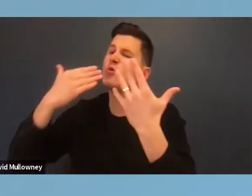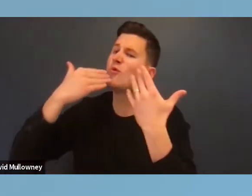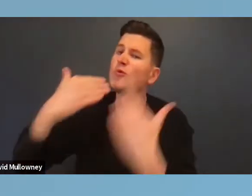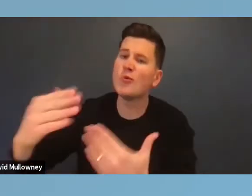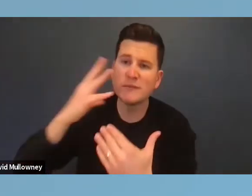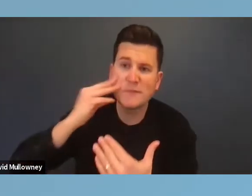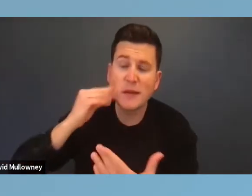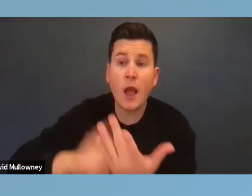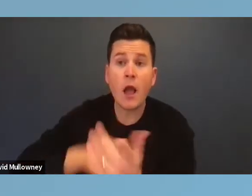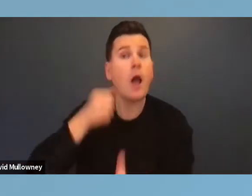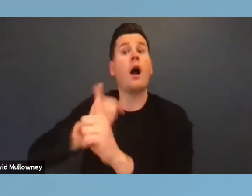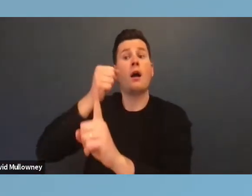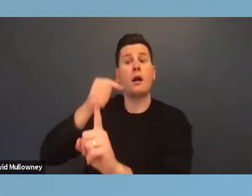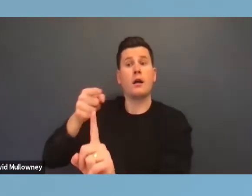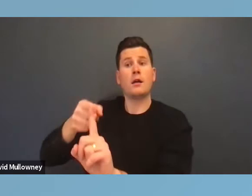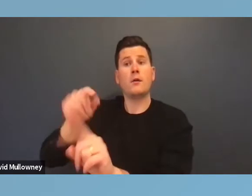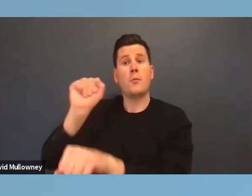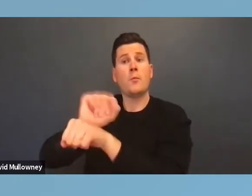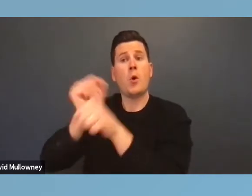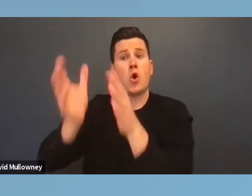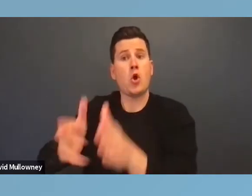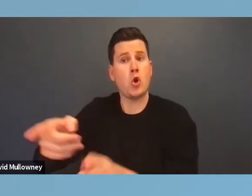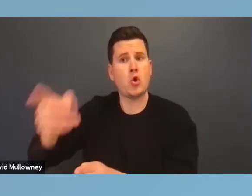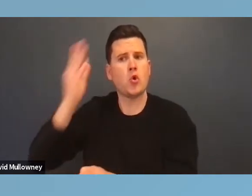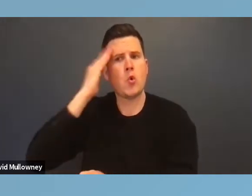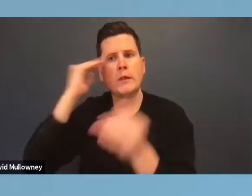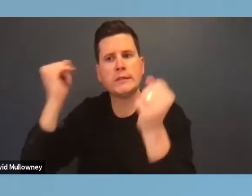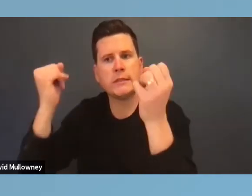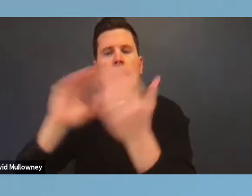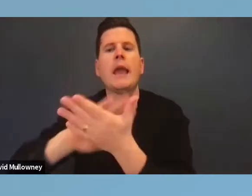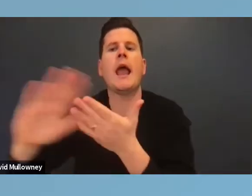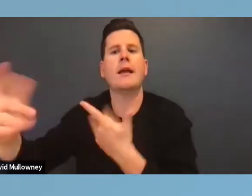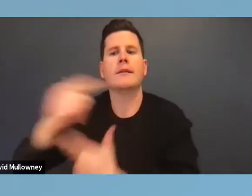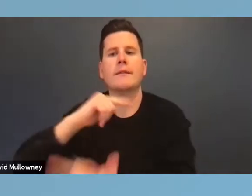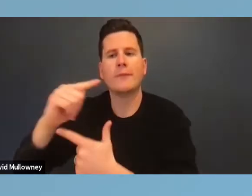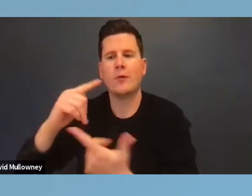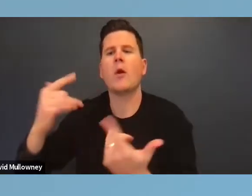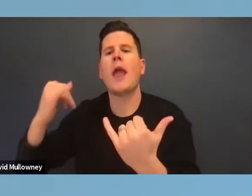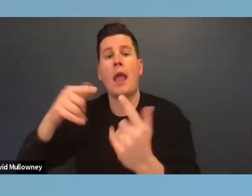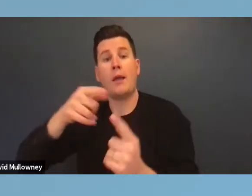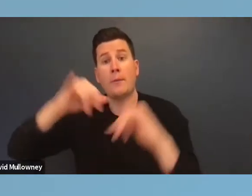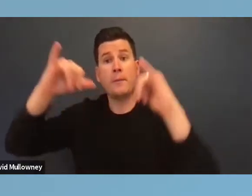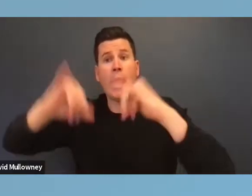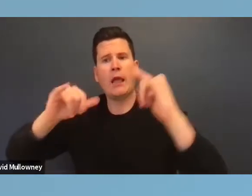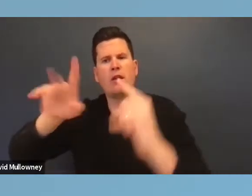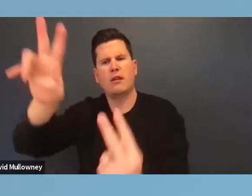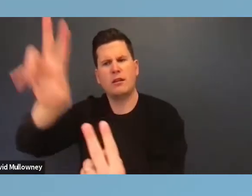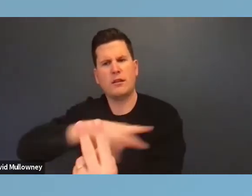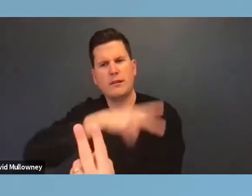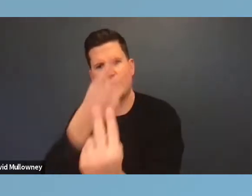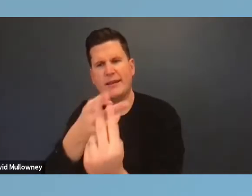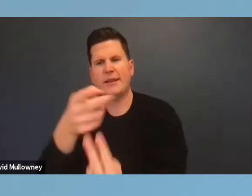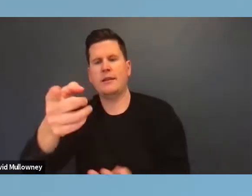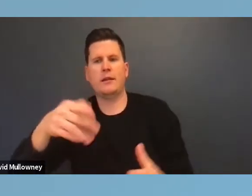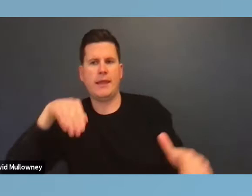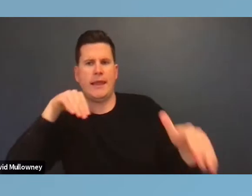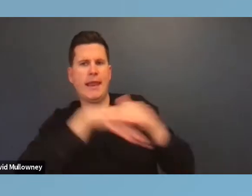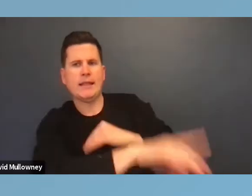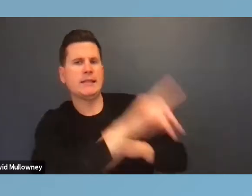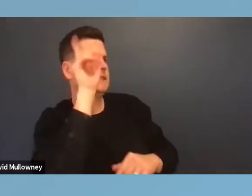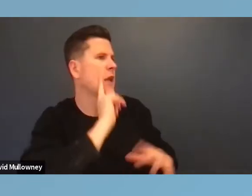bad experiences. We tend to have to write back and forth. But it's wonderful that the Mazzeria now